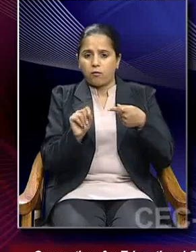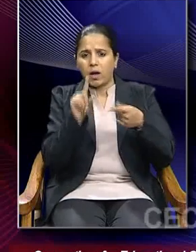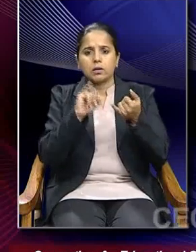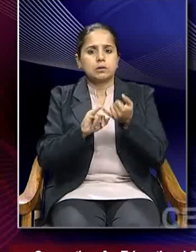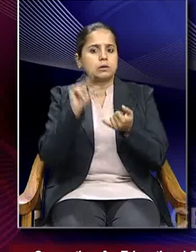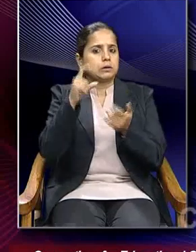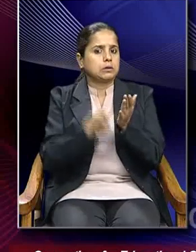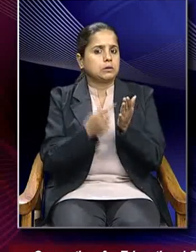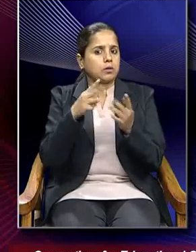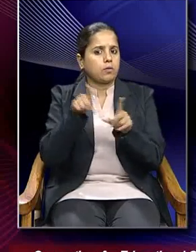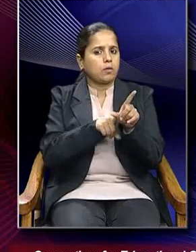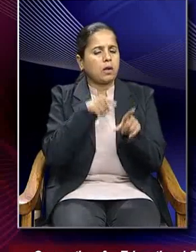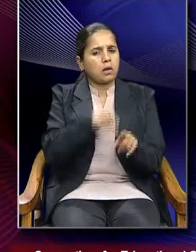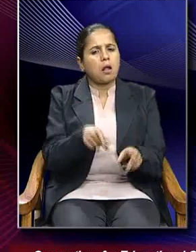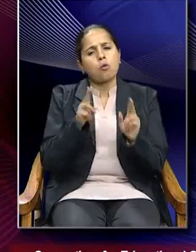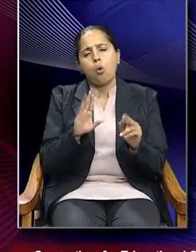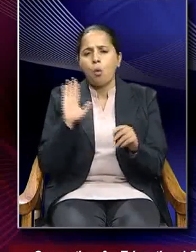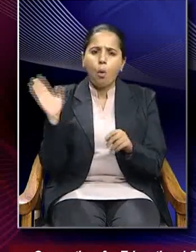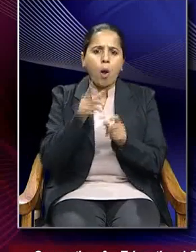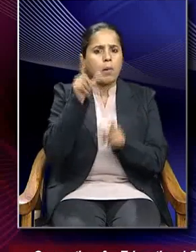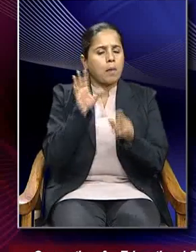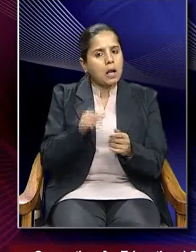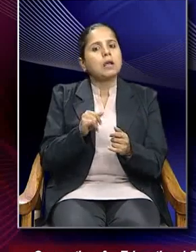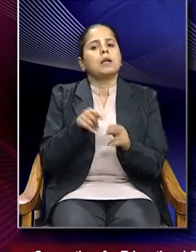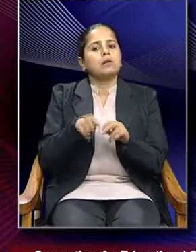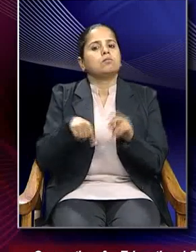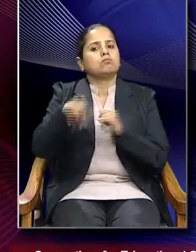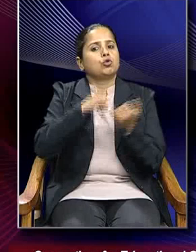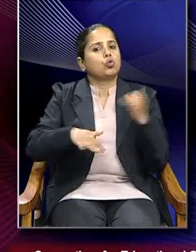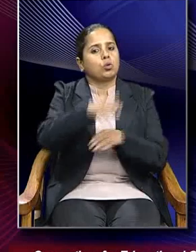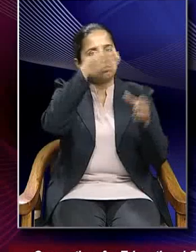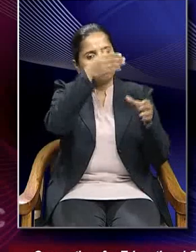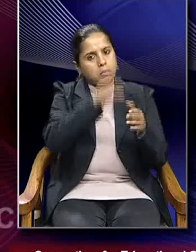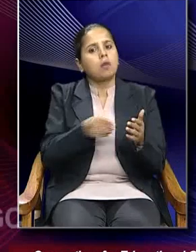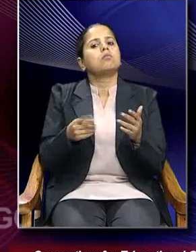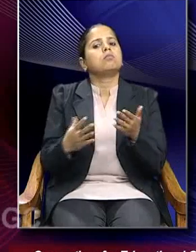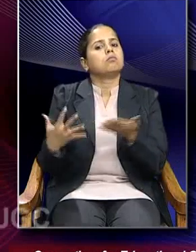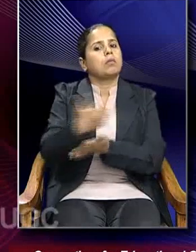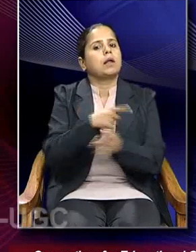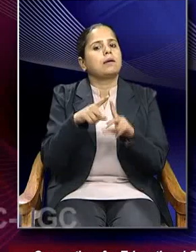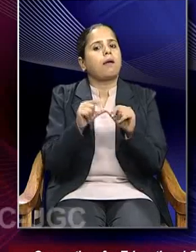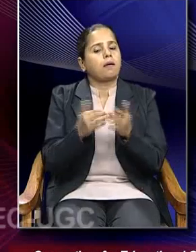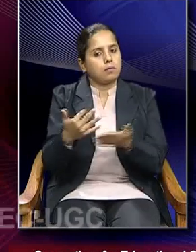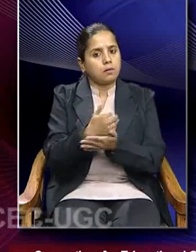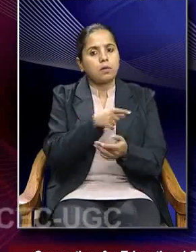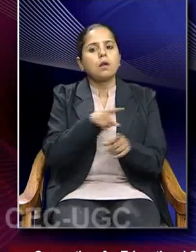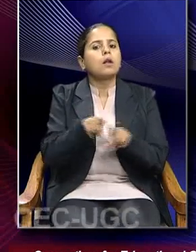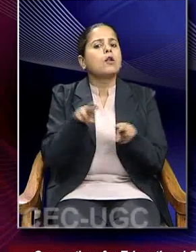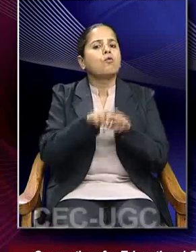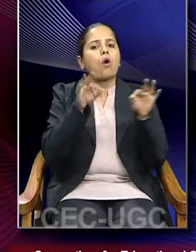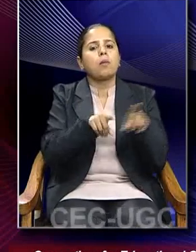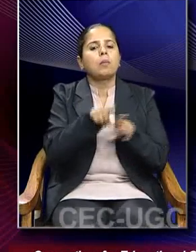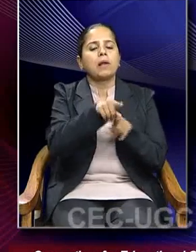method by which sociologists gather the data. What is the study? It is in the form and an interview